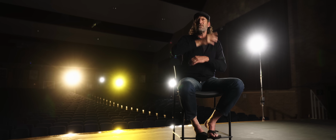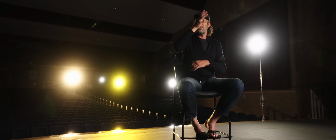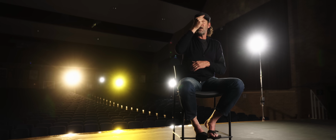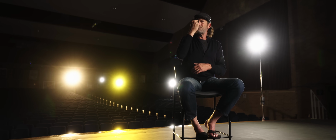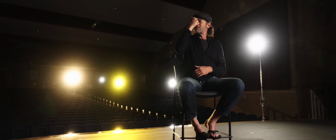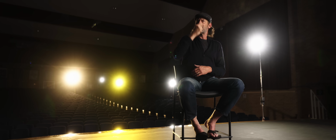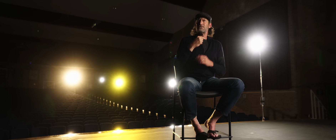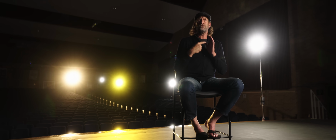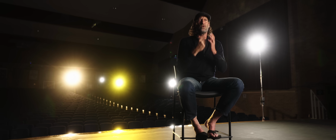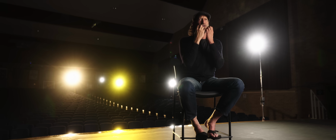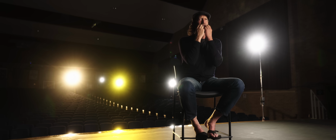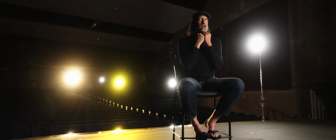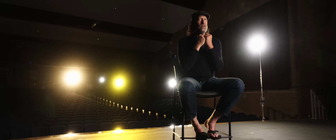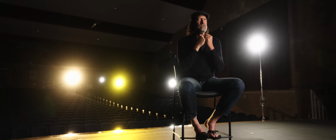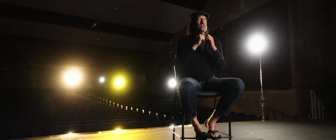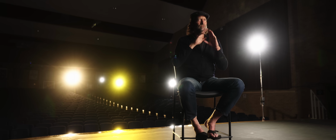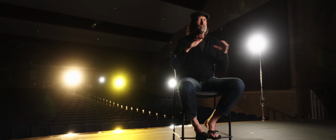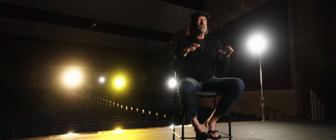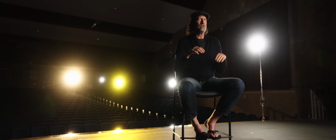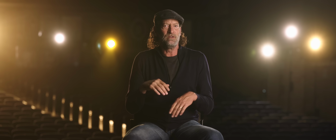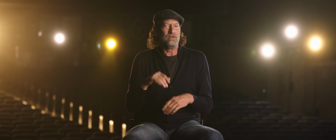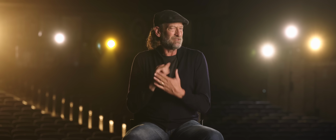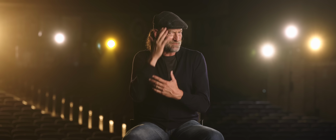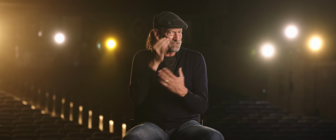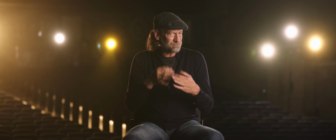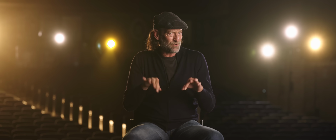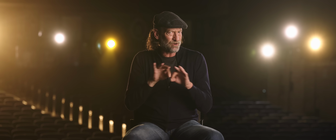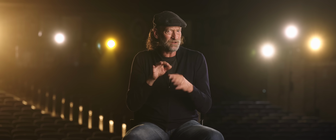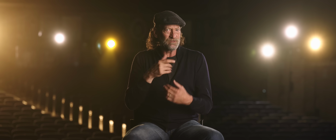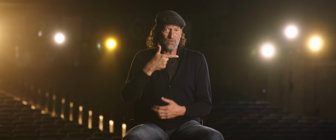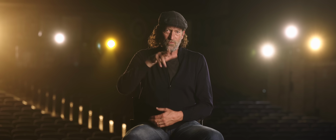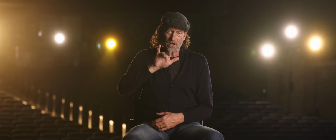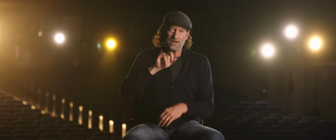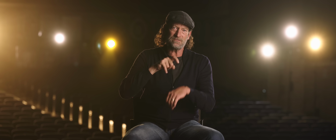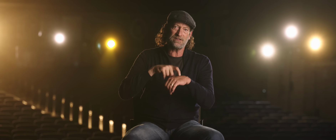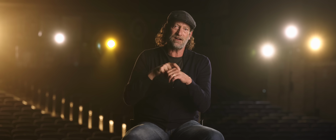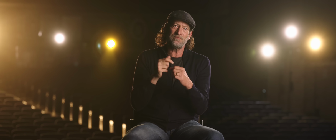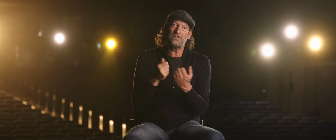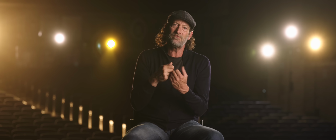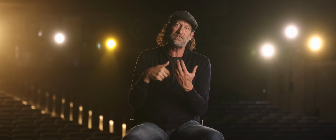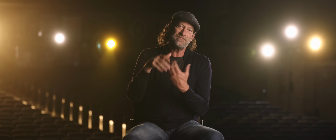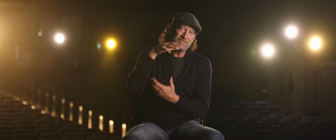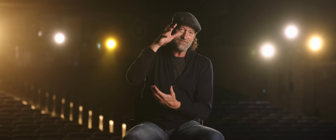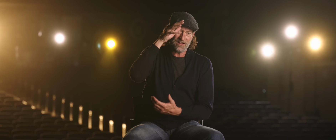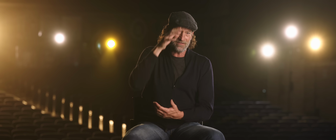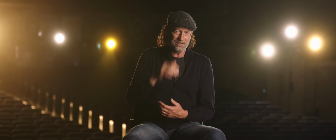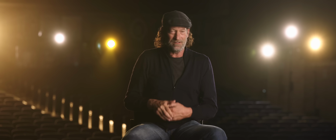they'll have a father figure in their life that can show them love. And that's why it's so important for those of you who have a father figure to spend quality time